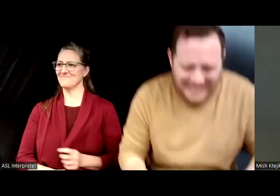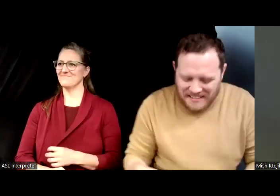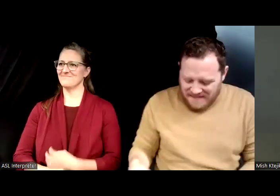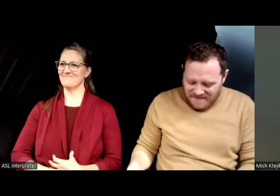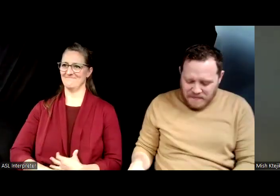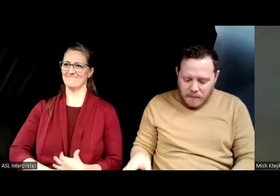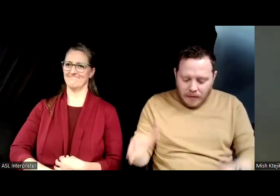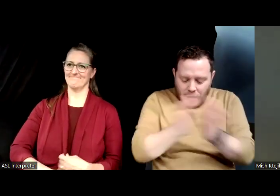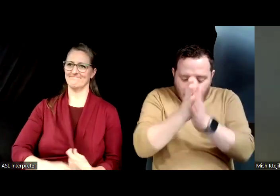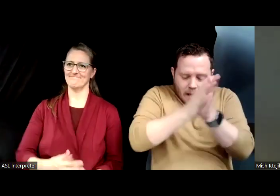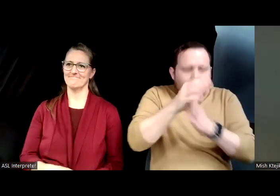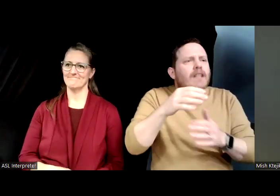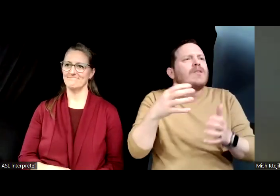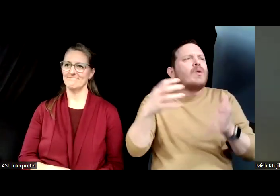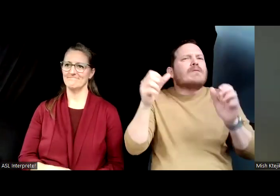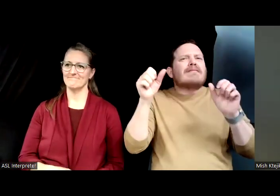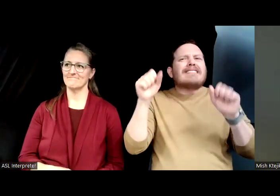Hello again.